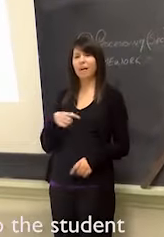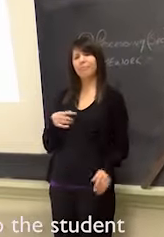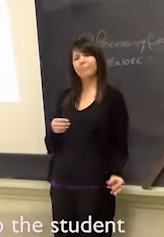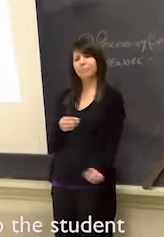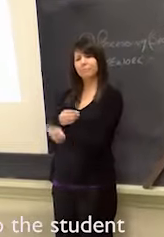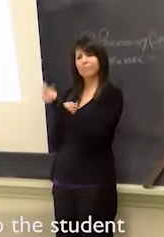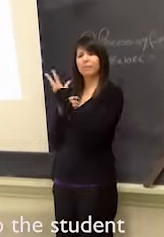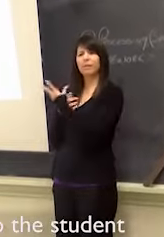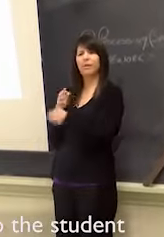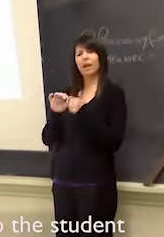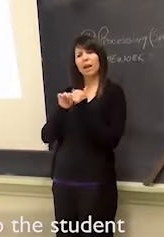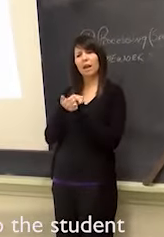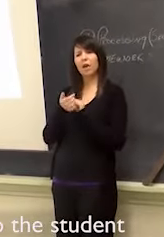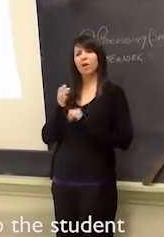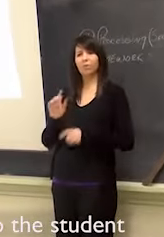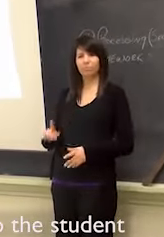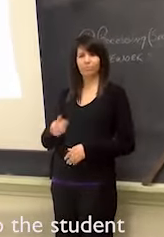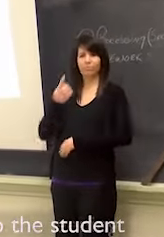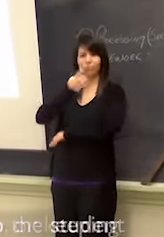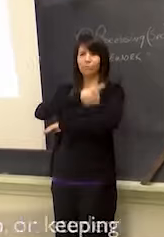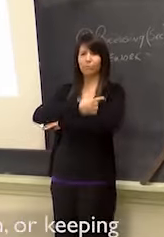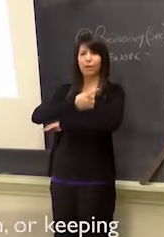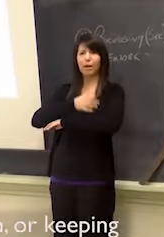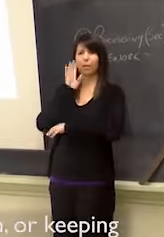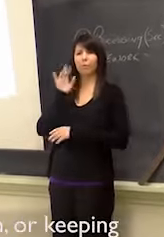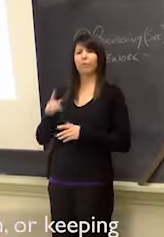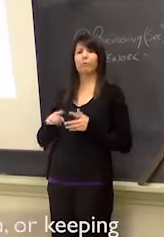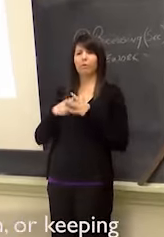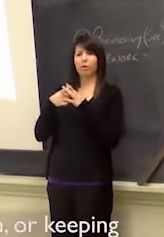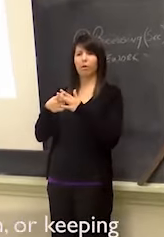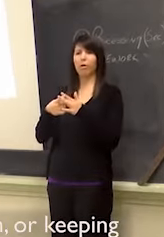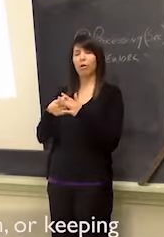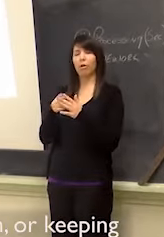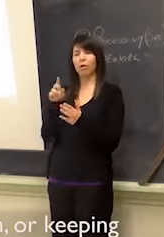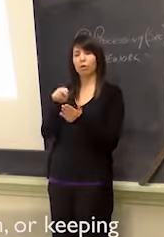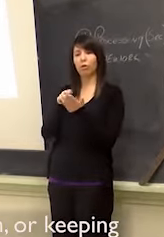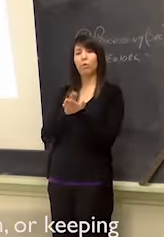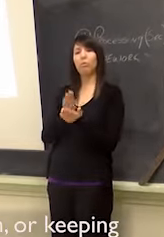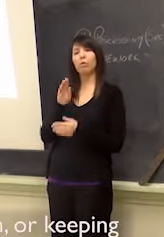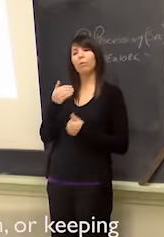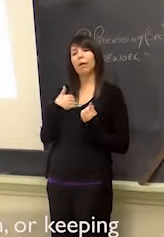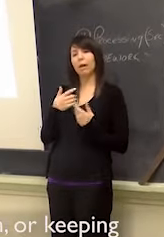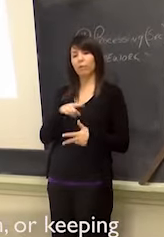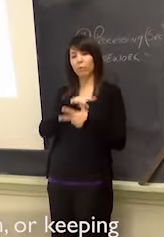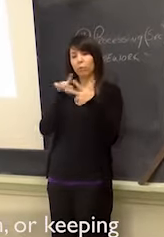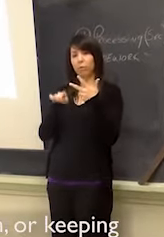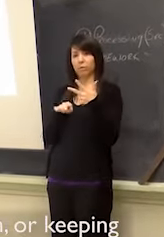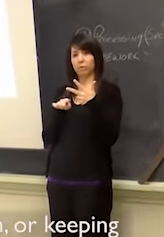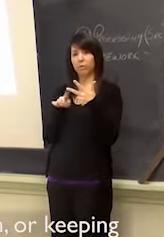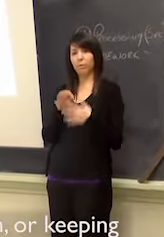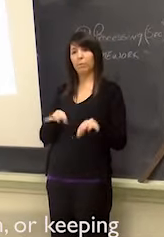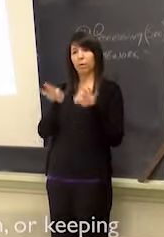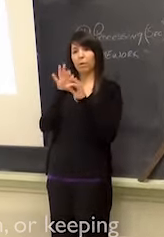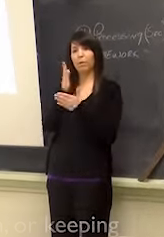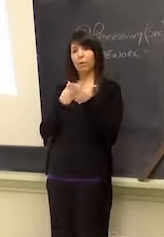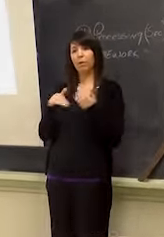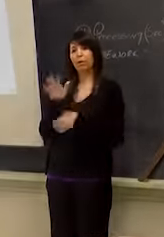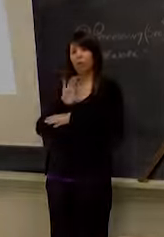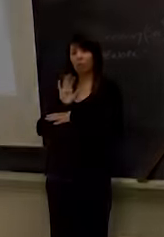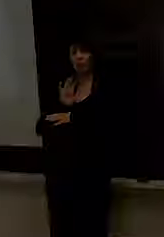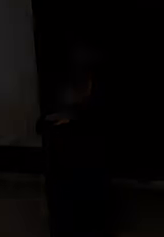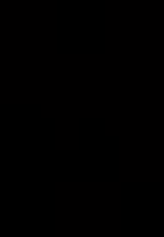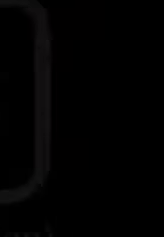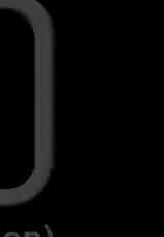so the student can see the interpreter. Leaving a portion of the lights on or keeping window shades up will often